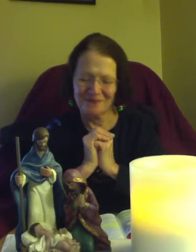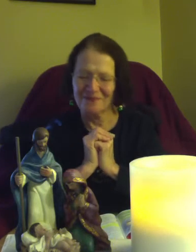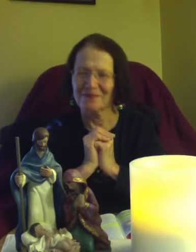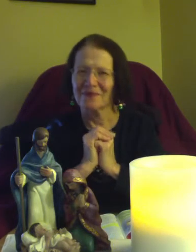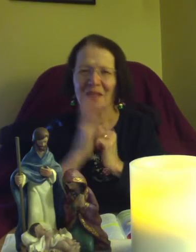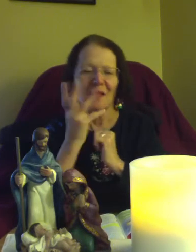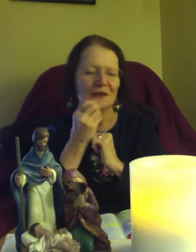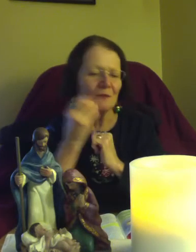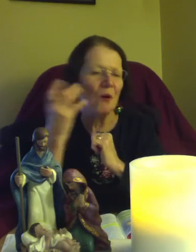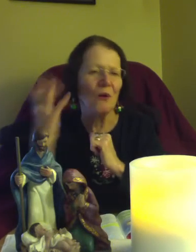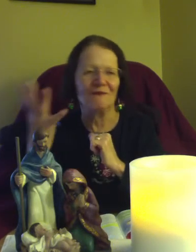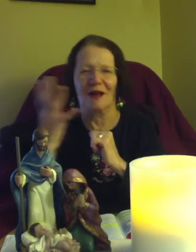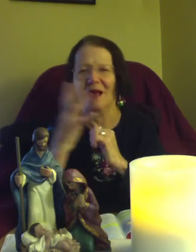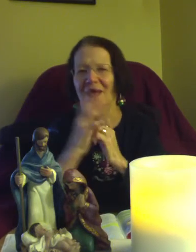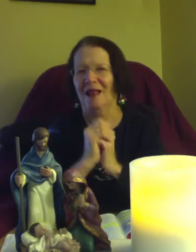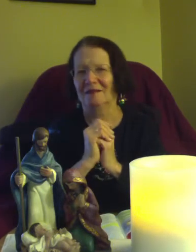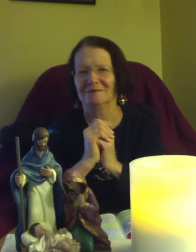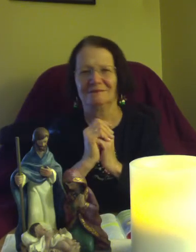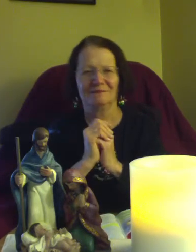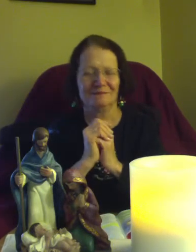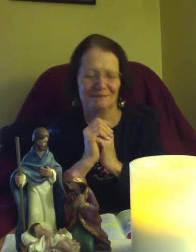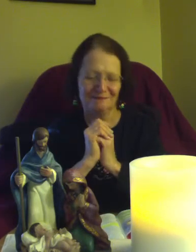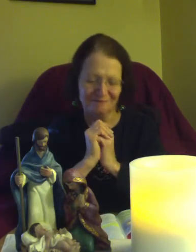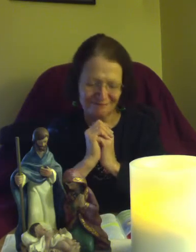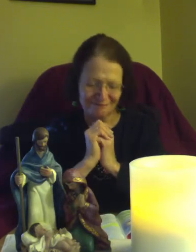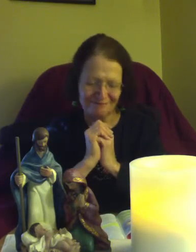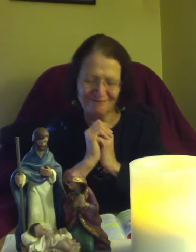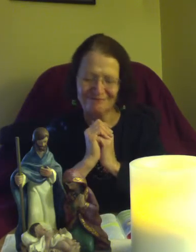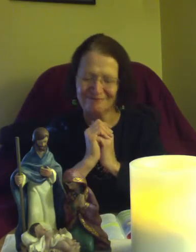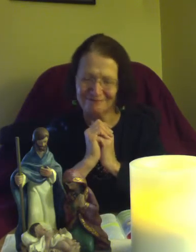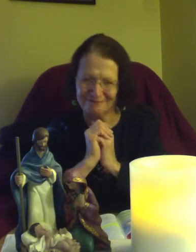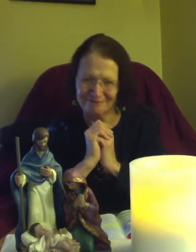I'm not. I'm not.